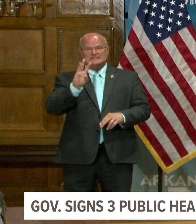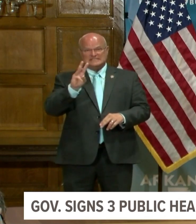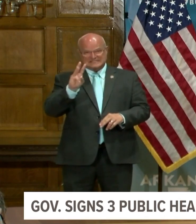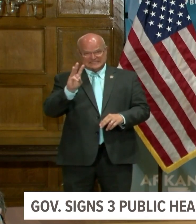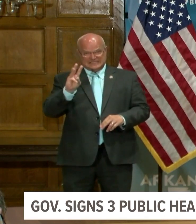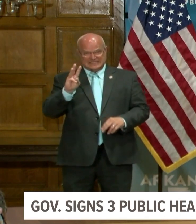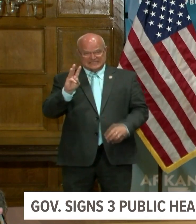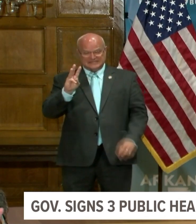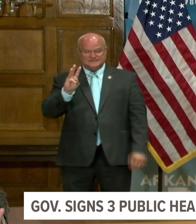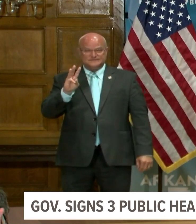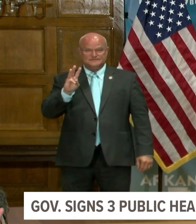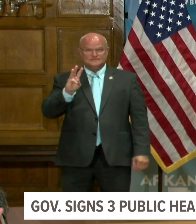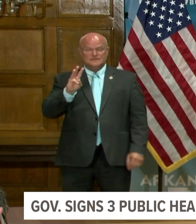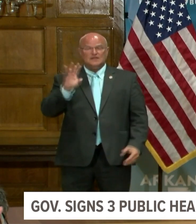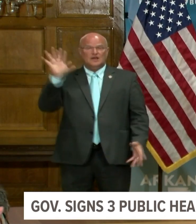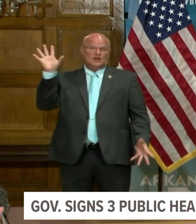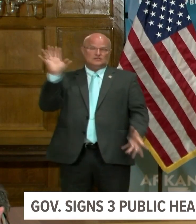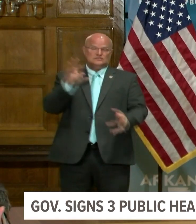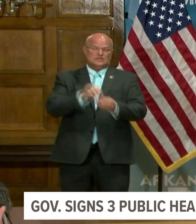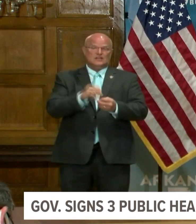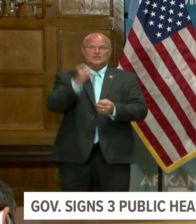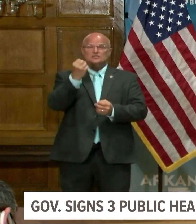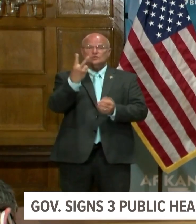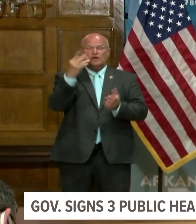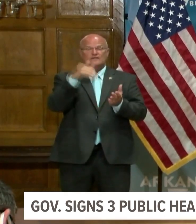416 cases, which brings us to